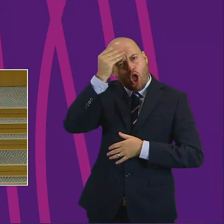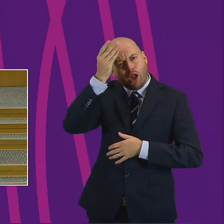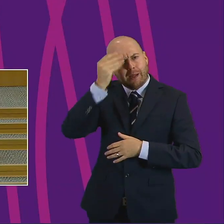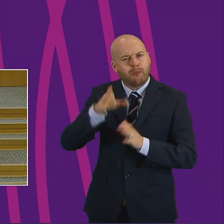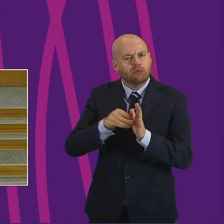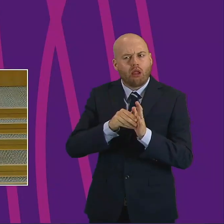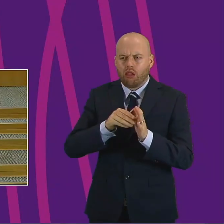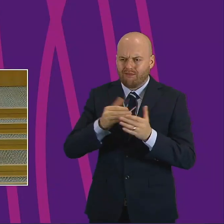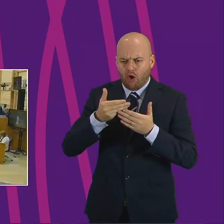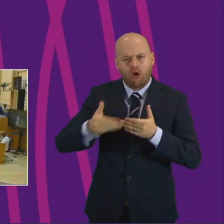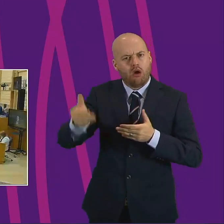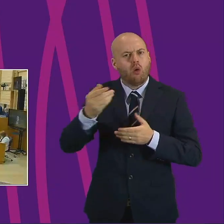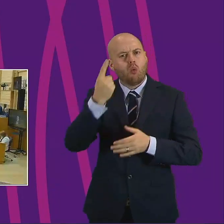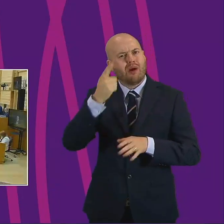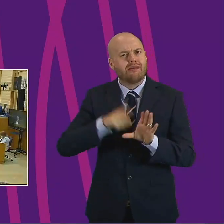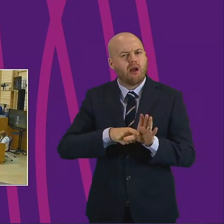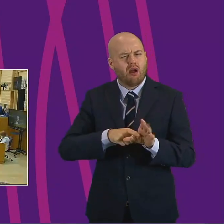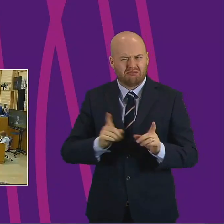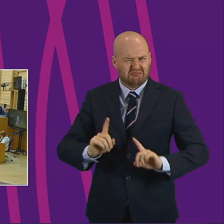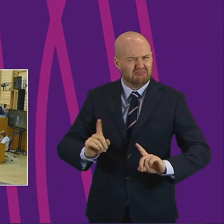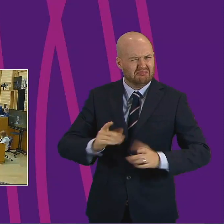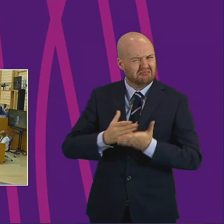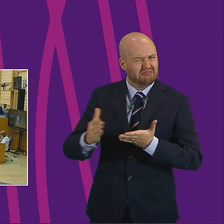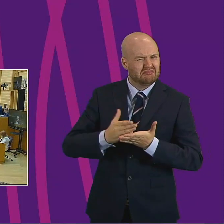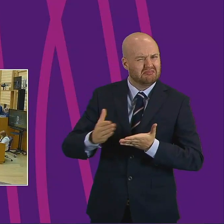year. Cabinet Secretary John Swinney.